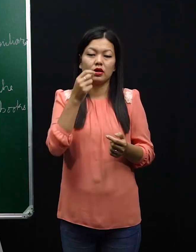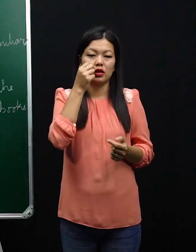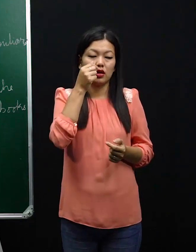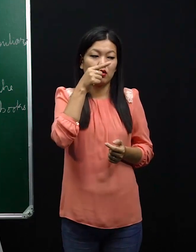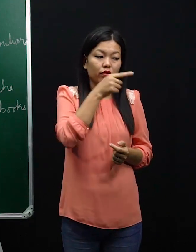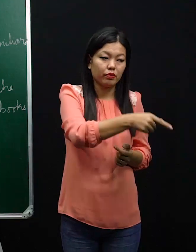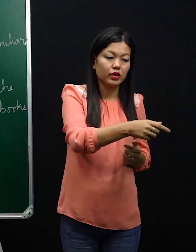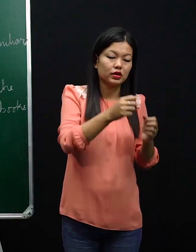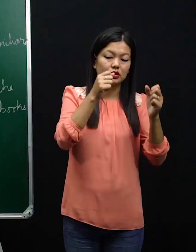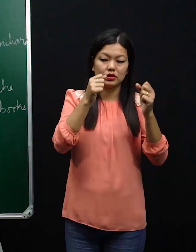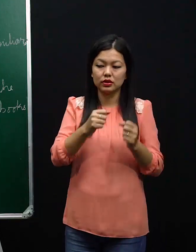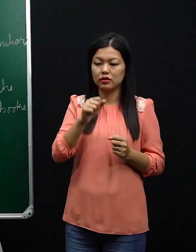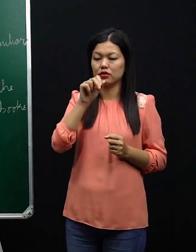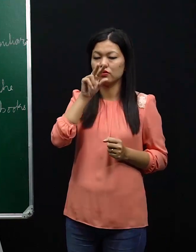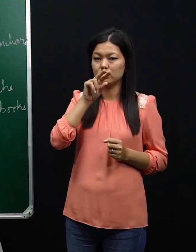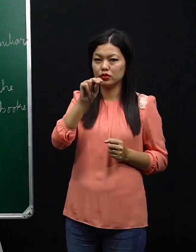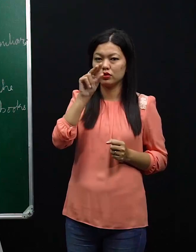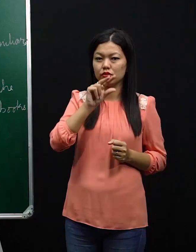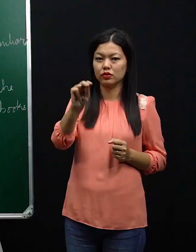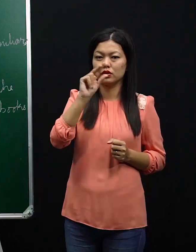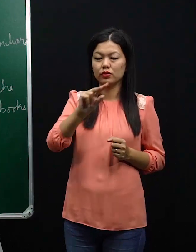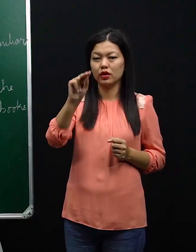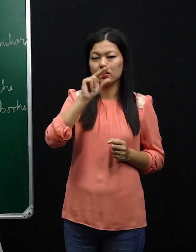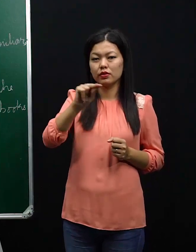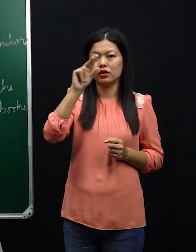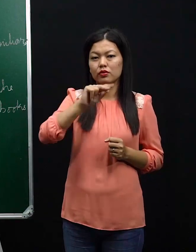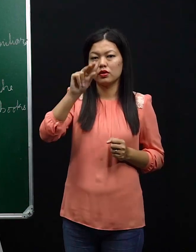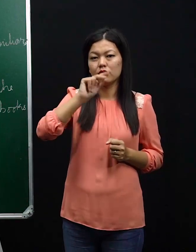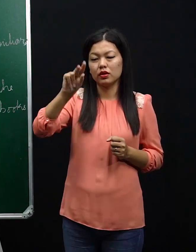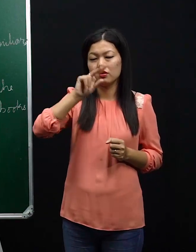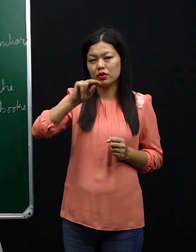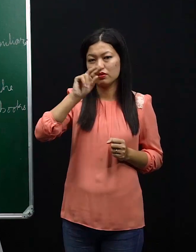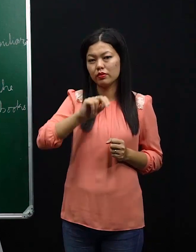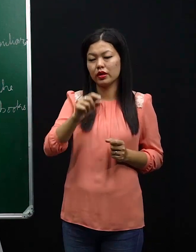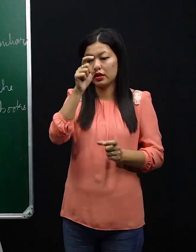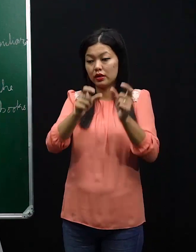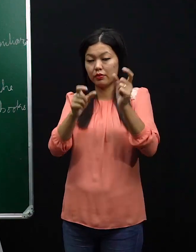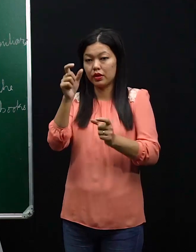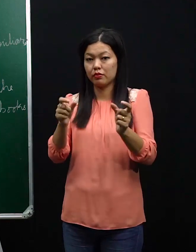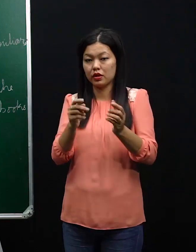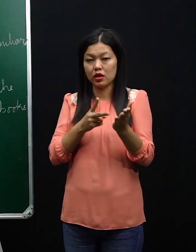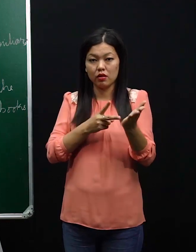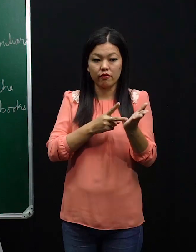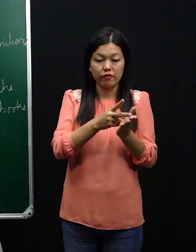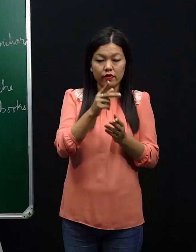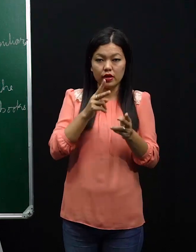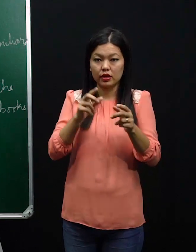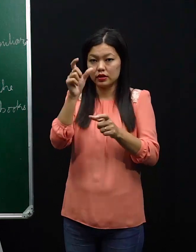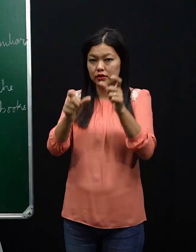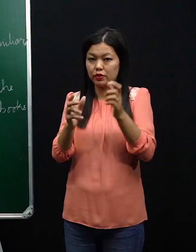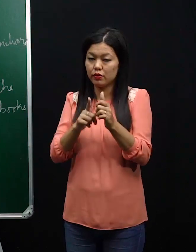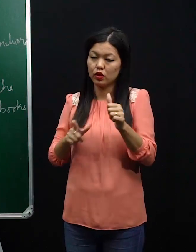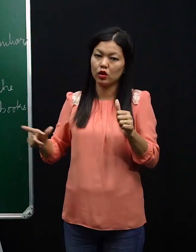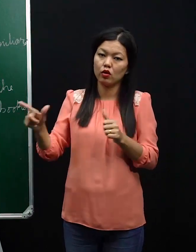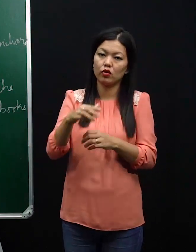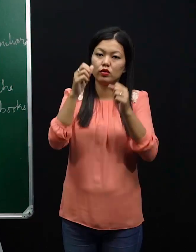to the people in the neighborhood who would always listen to him very sincerely, because they found that he was such a wise man